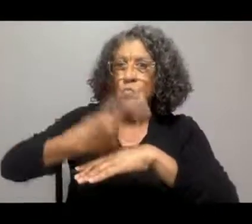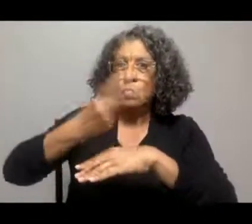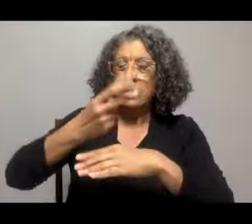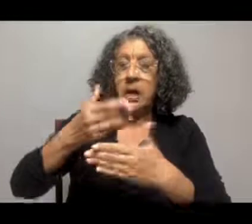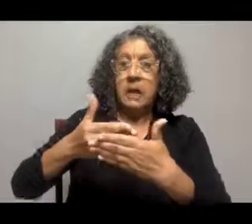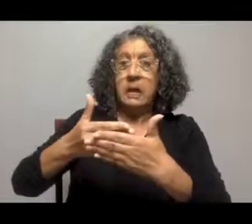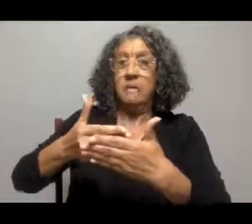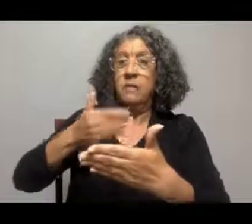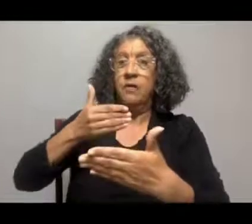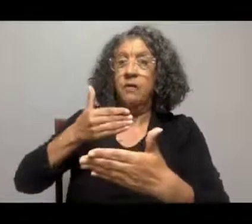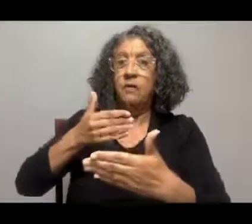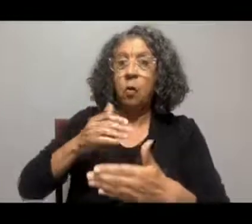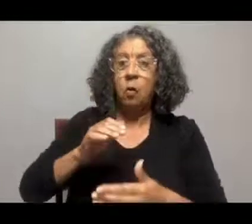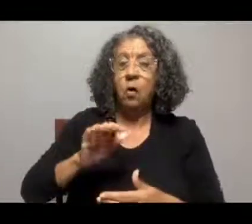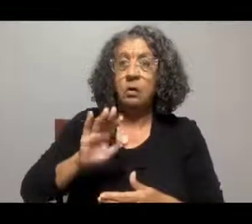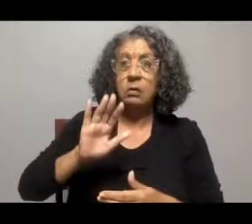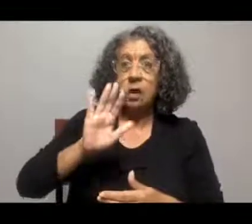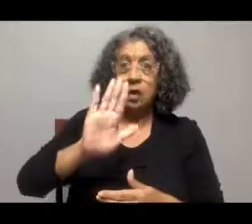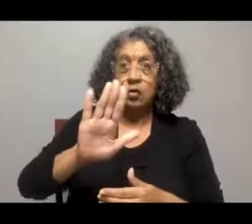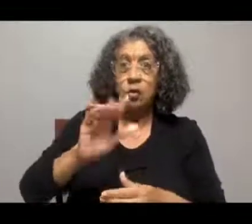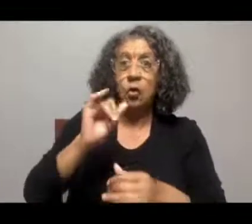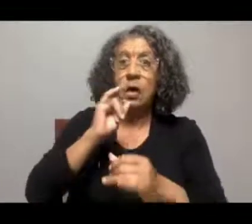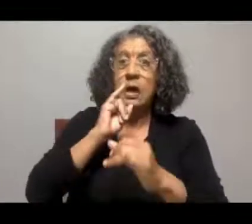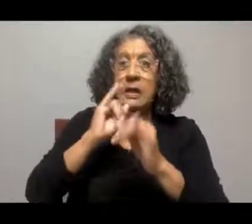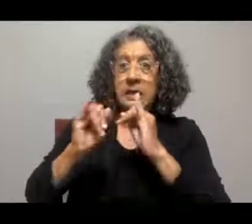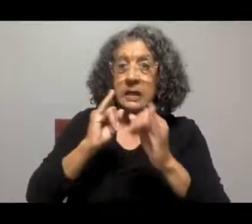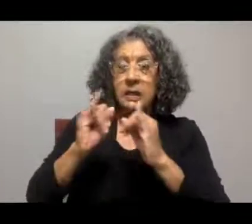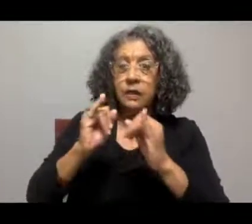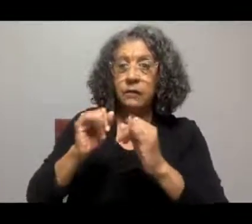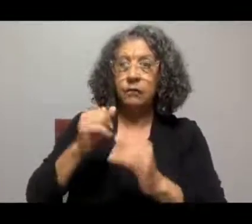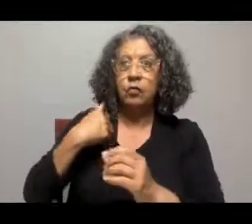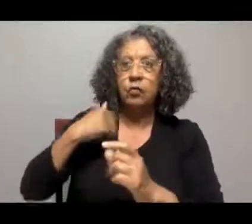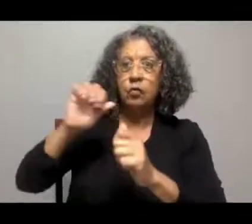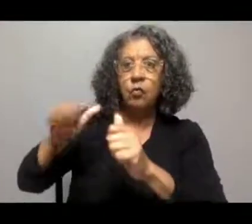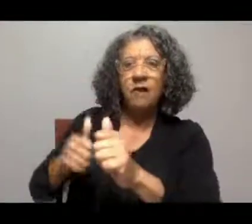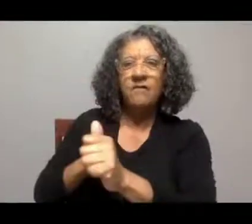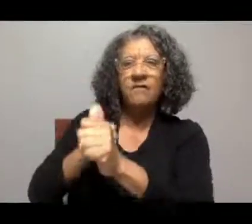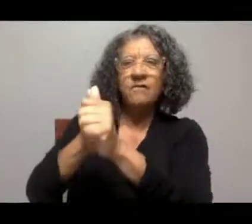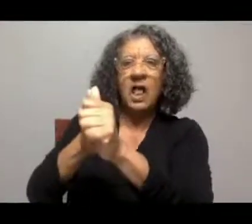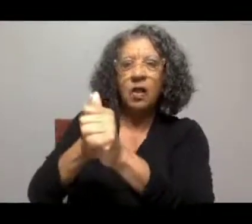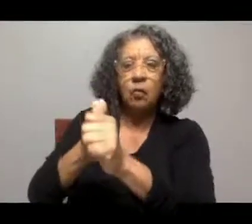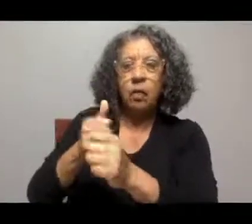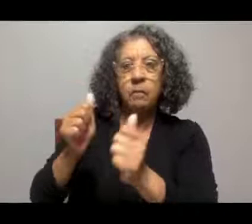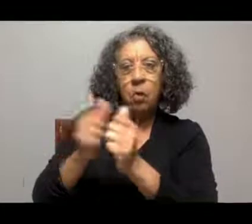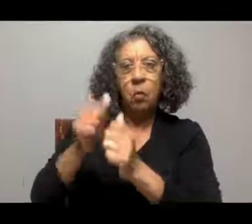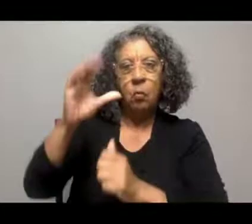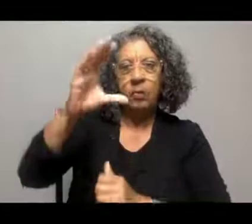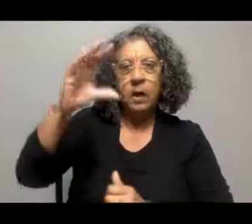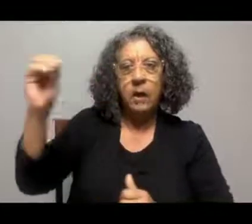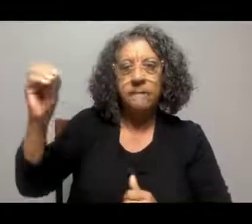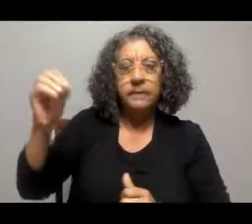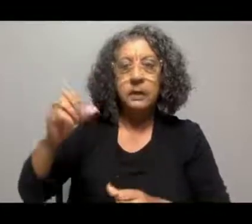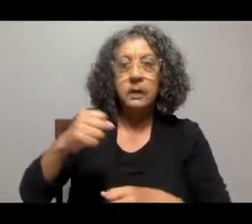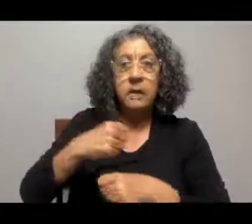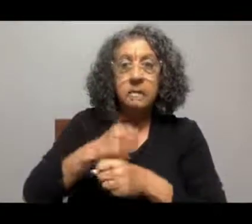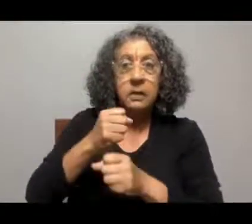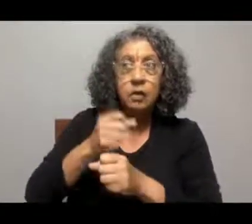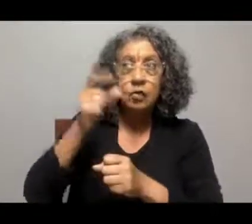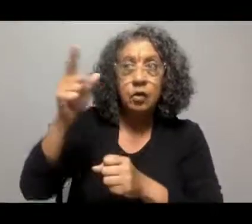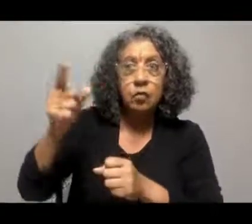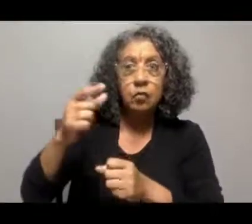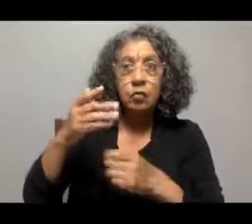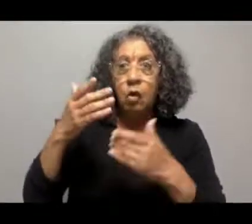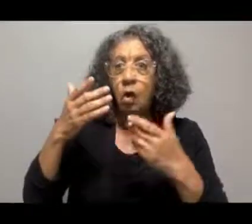make sure 2 days before your interview, you follow up with the company.